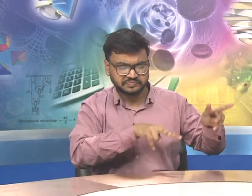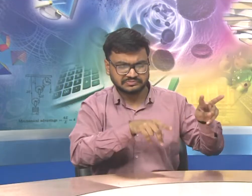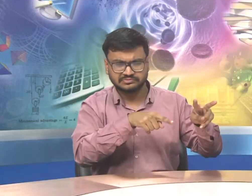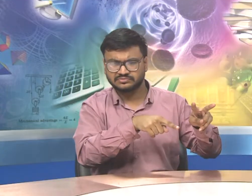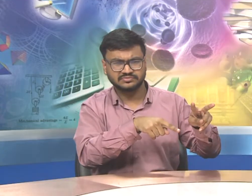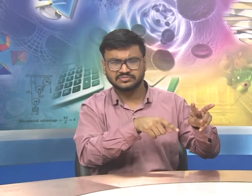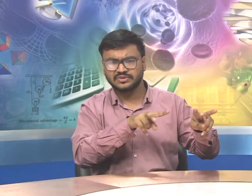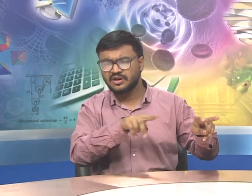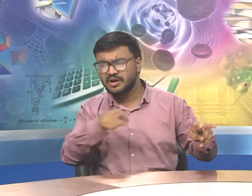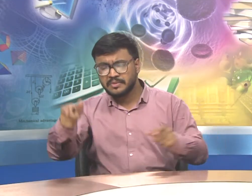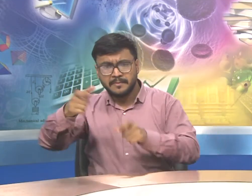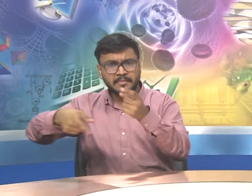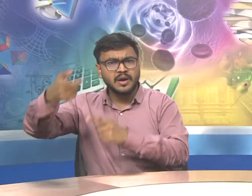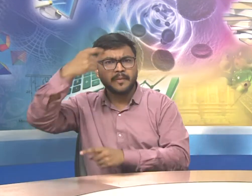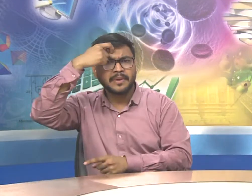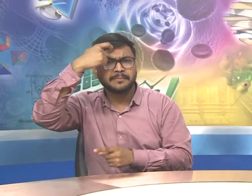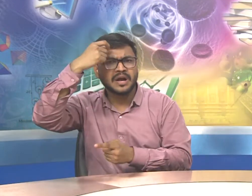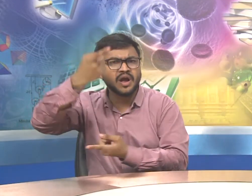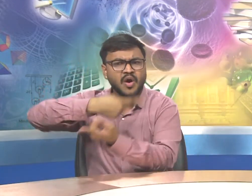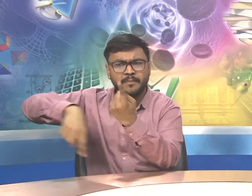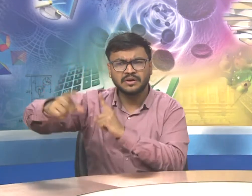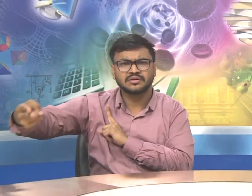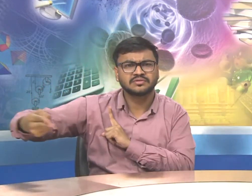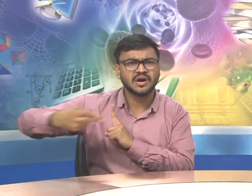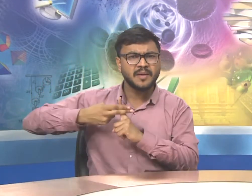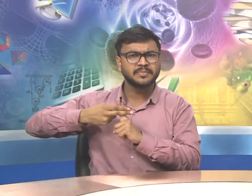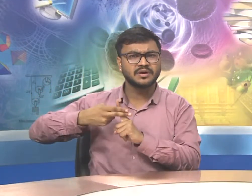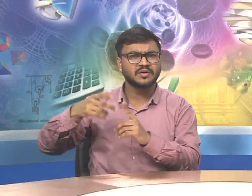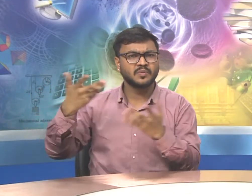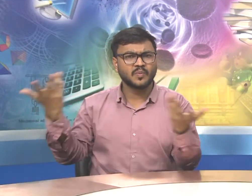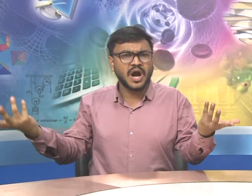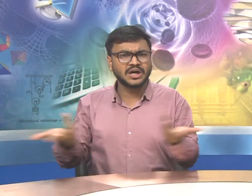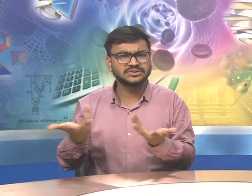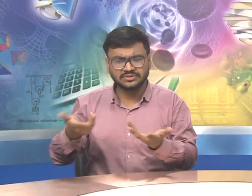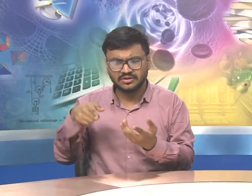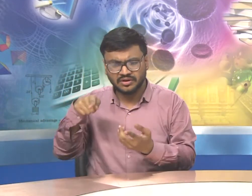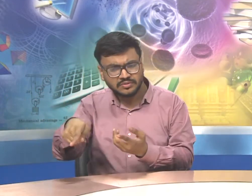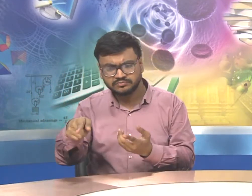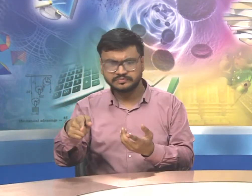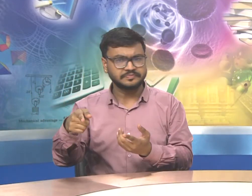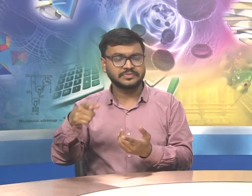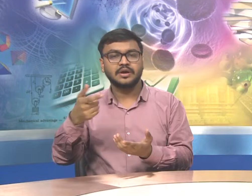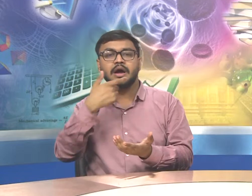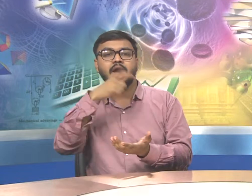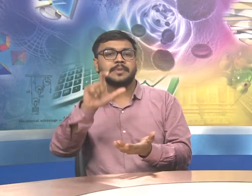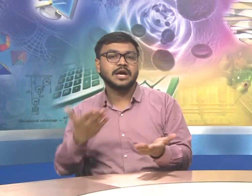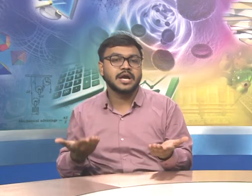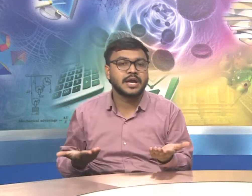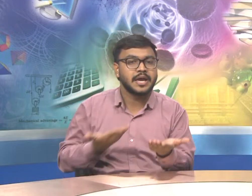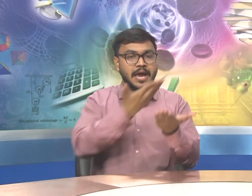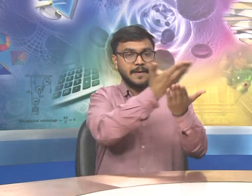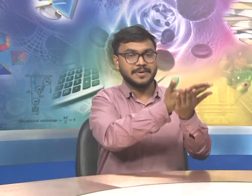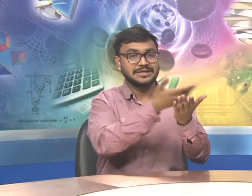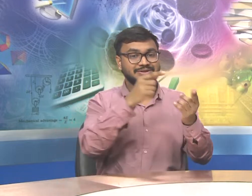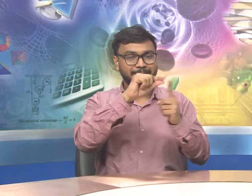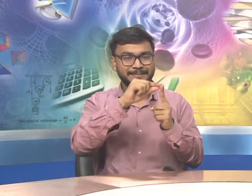is just satisfied that some mistakes or error took place in its previous